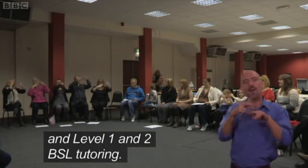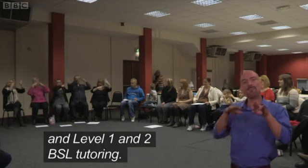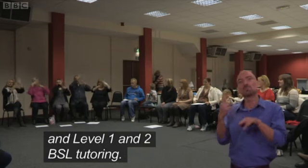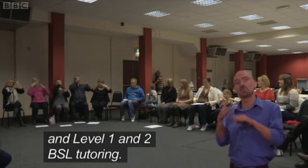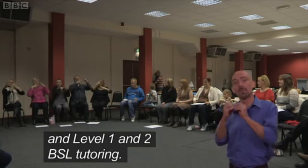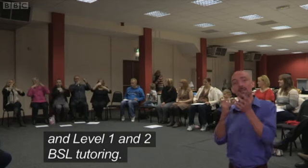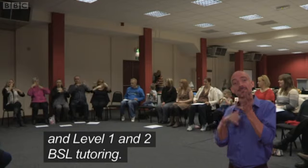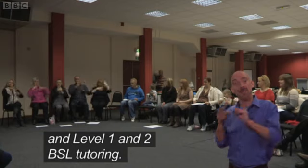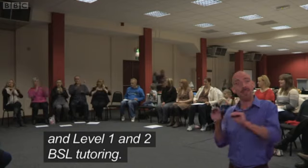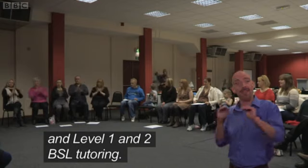tutoring.